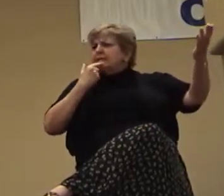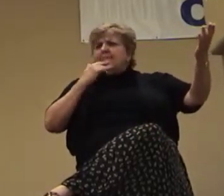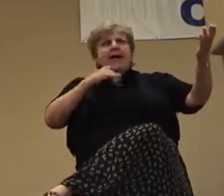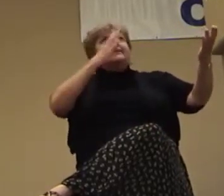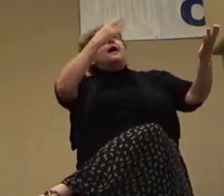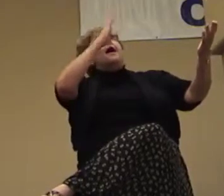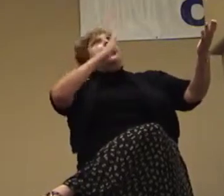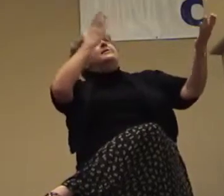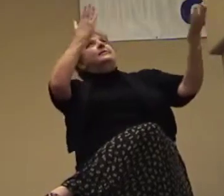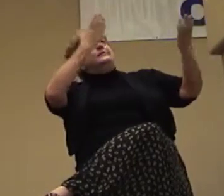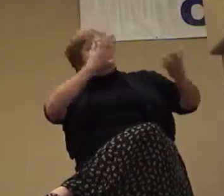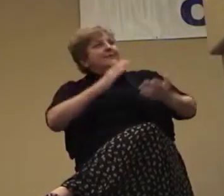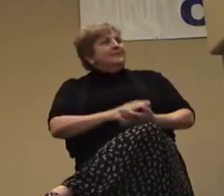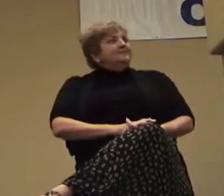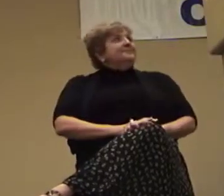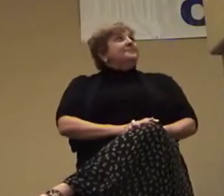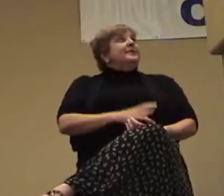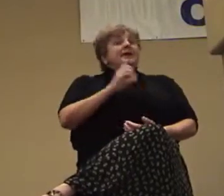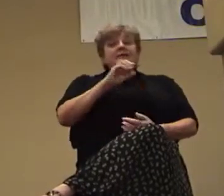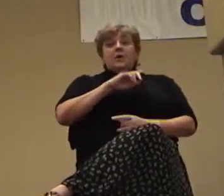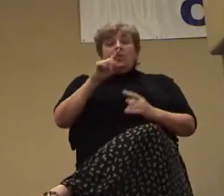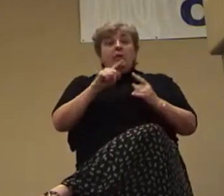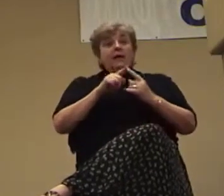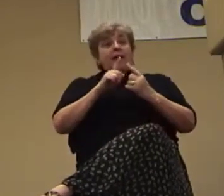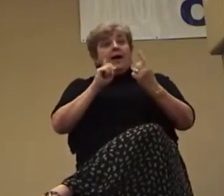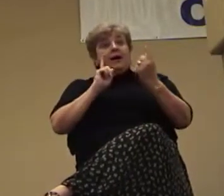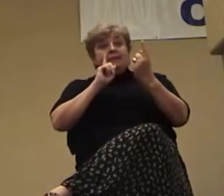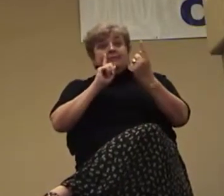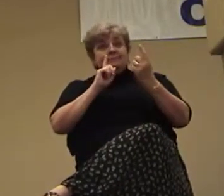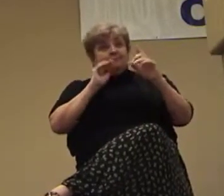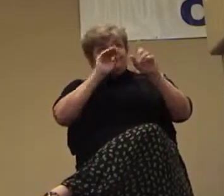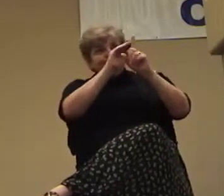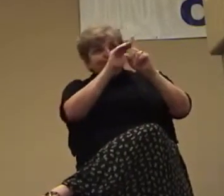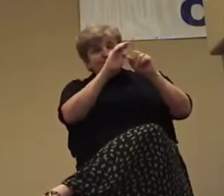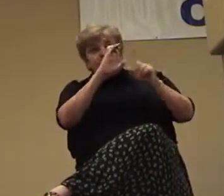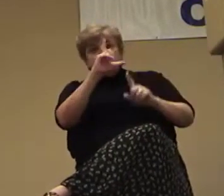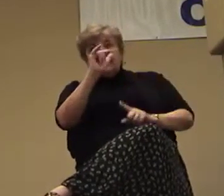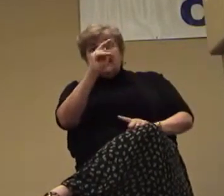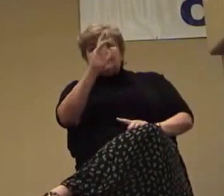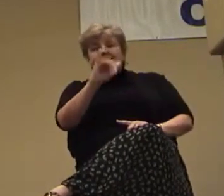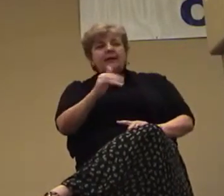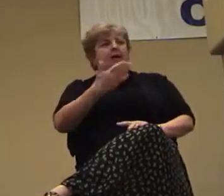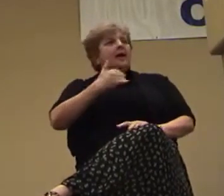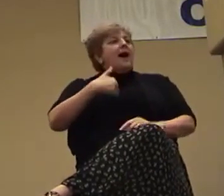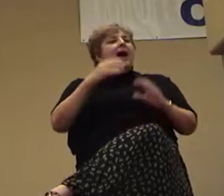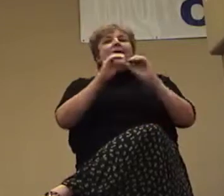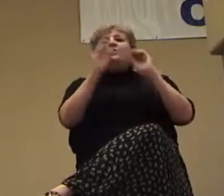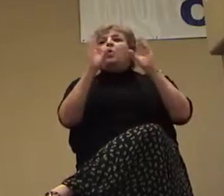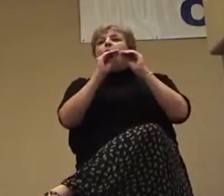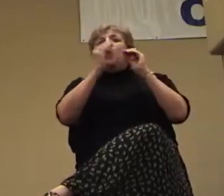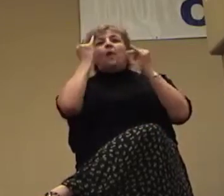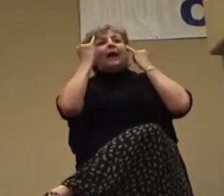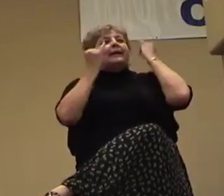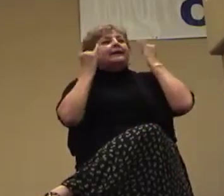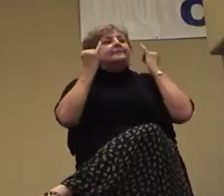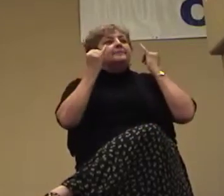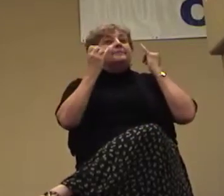So, you know, by the time I came to Clancy, I was just out of ideas. It's a beautiful place. If you're here right now, if you're here and